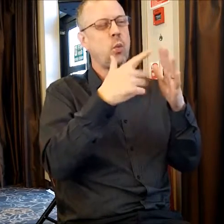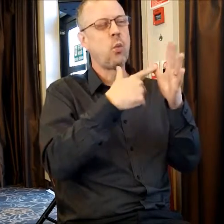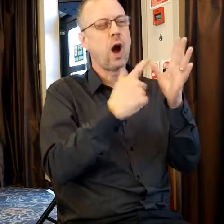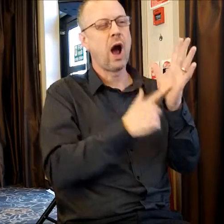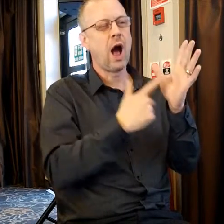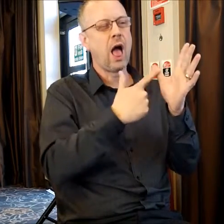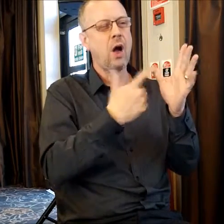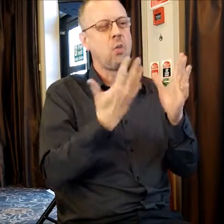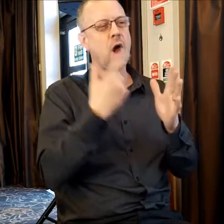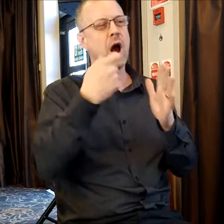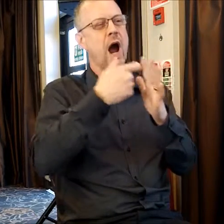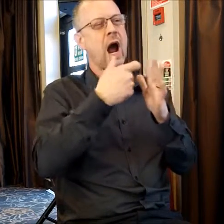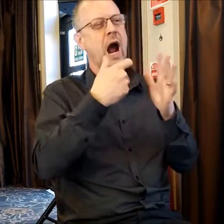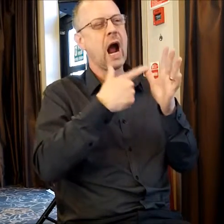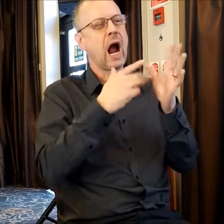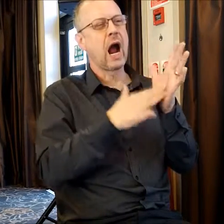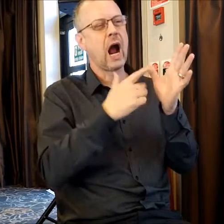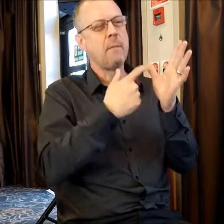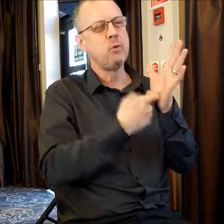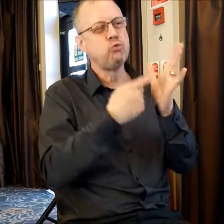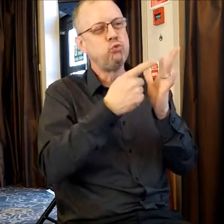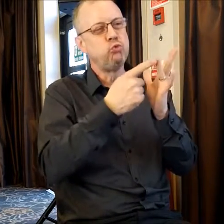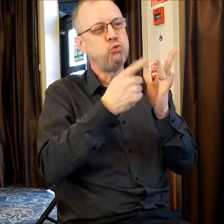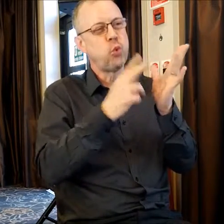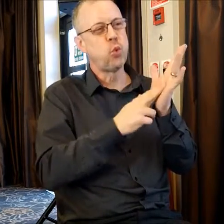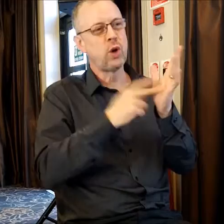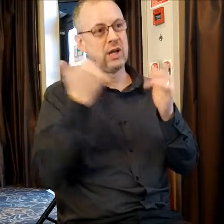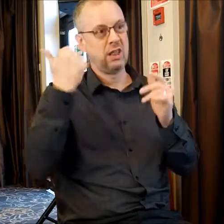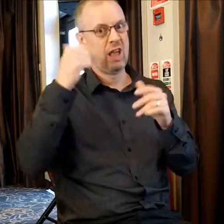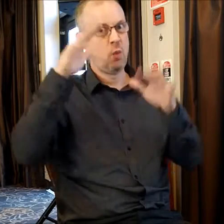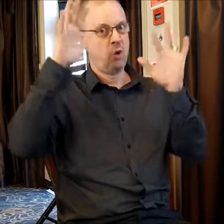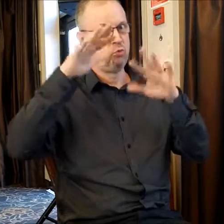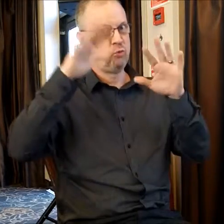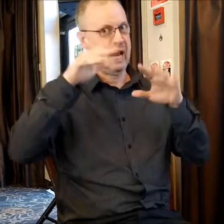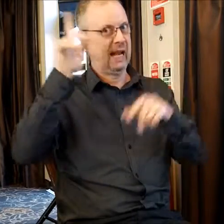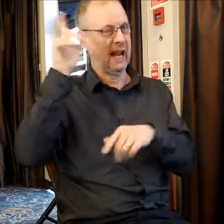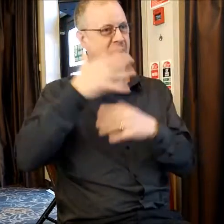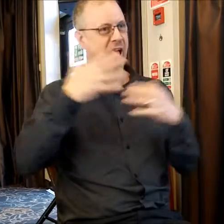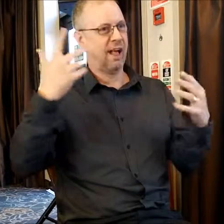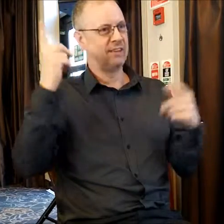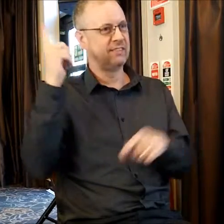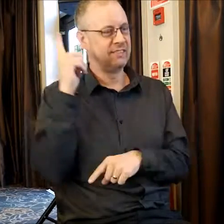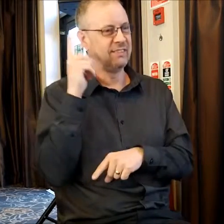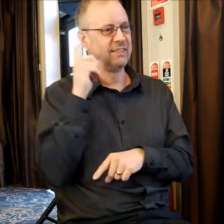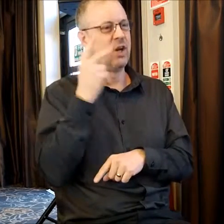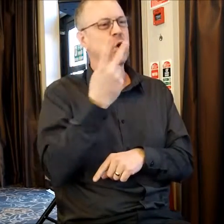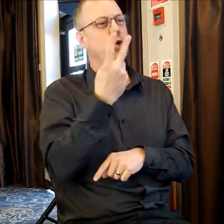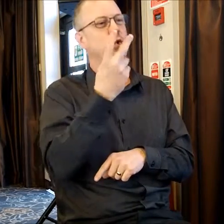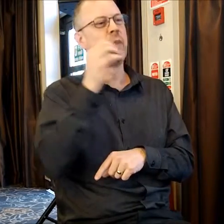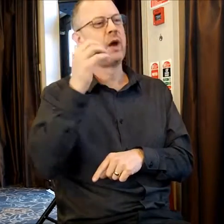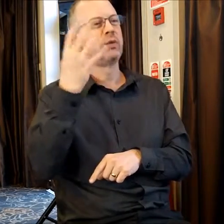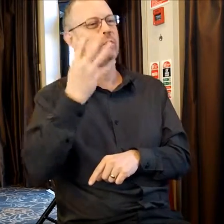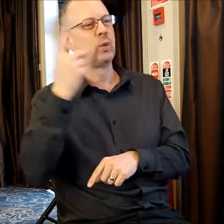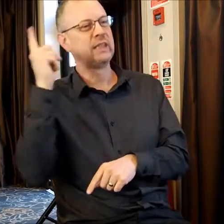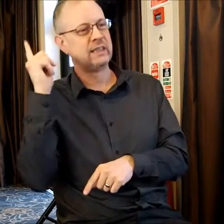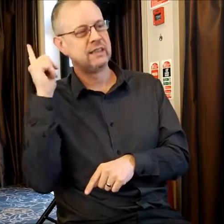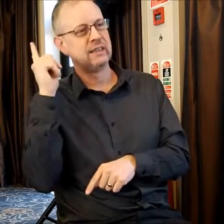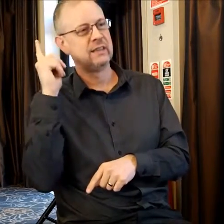conditions that they're working with there in the rainy season. This was 2014. There are guys out there in the